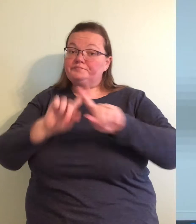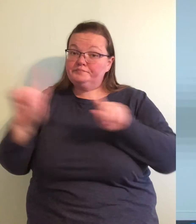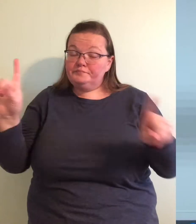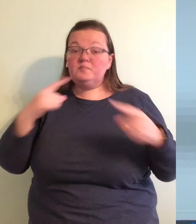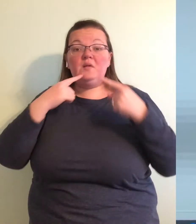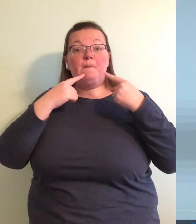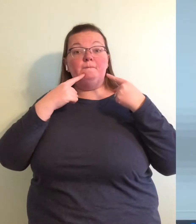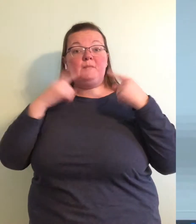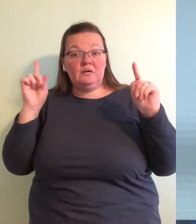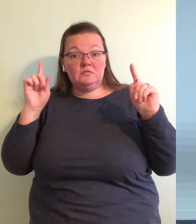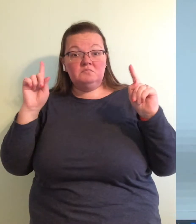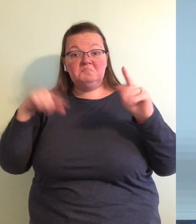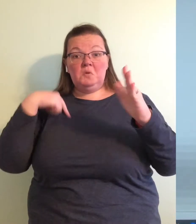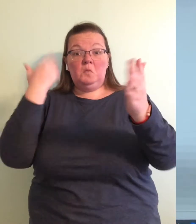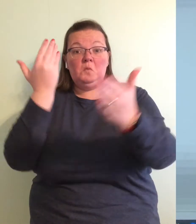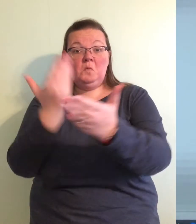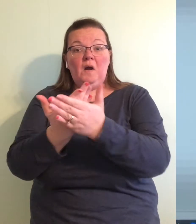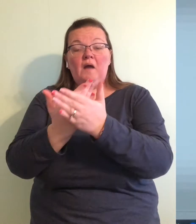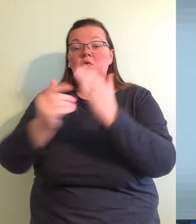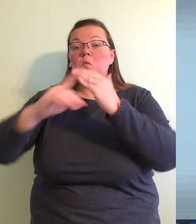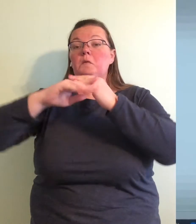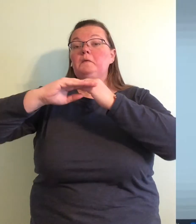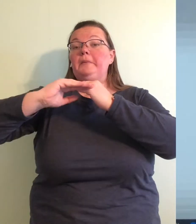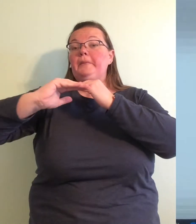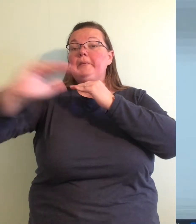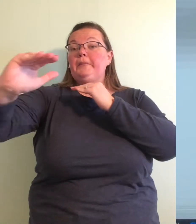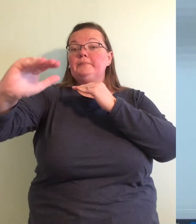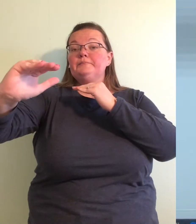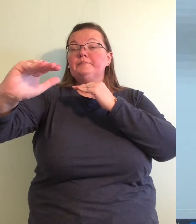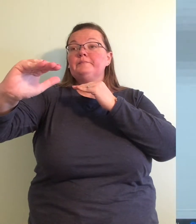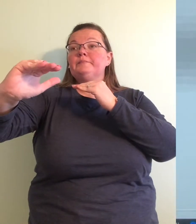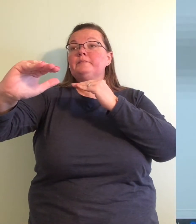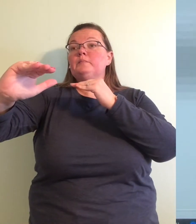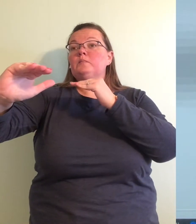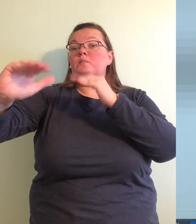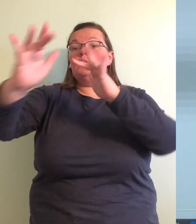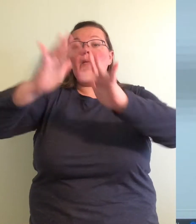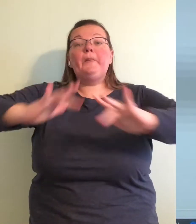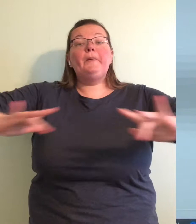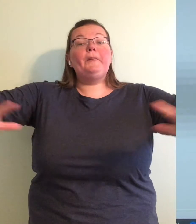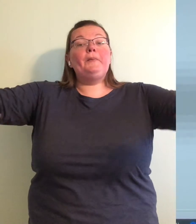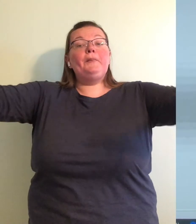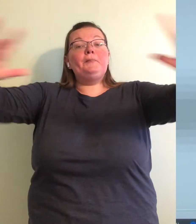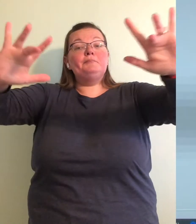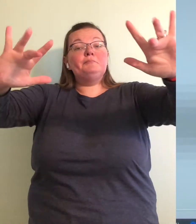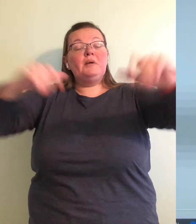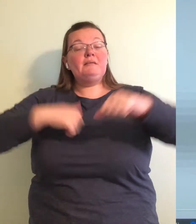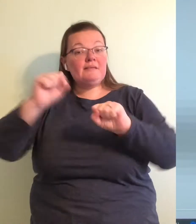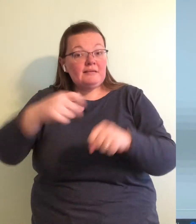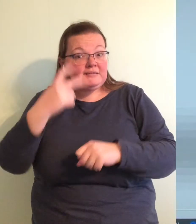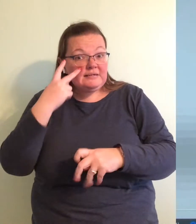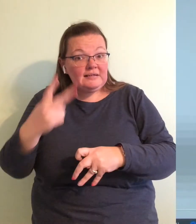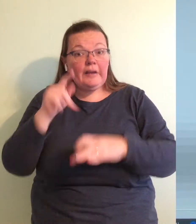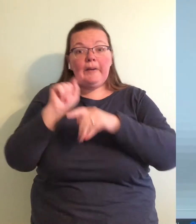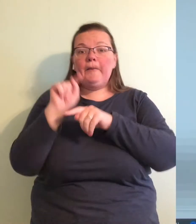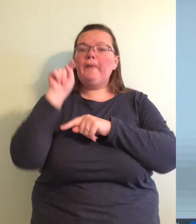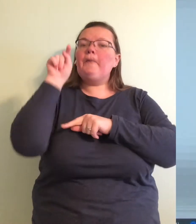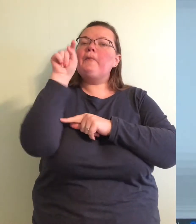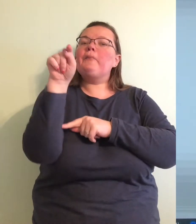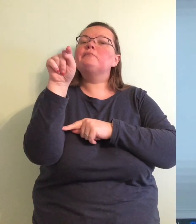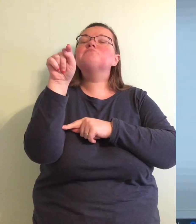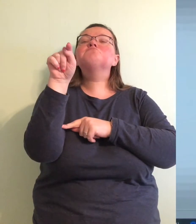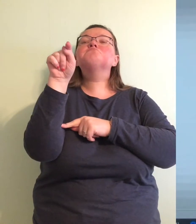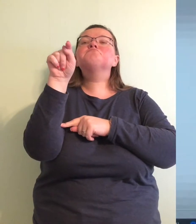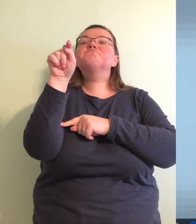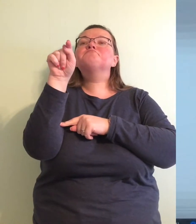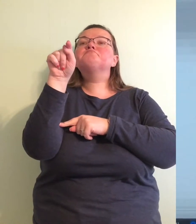at last, he came to a part where it was more level and the valley opened up. And there, on the other side of the river, quite close